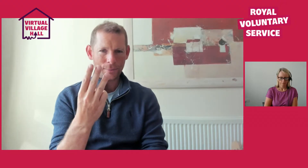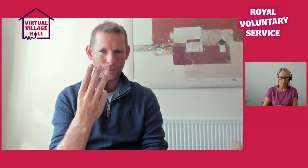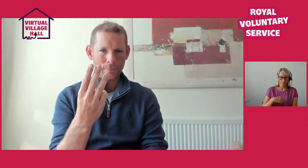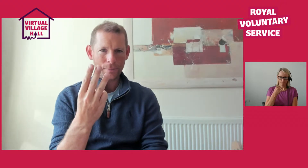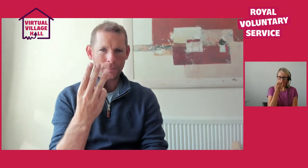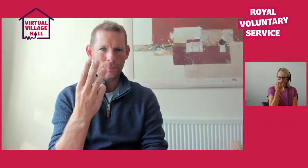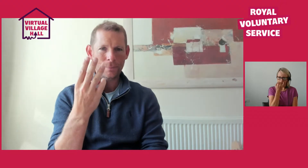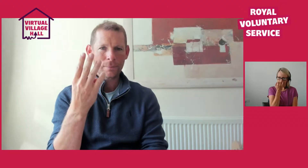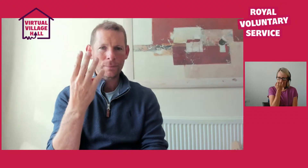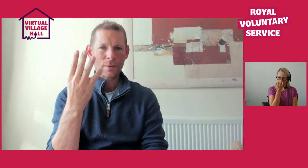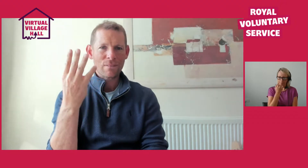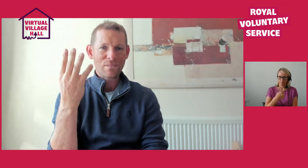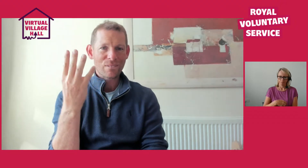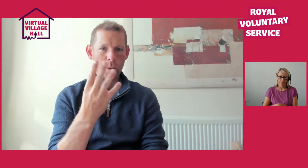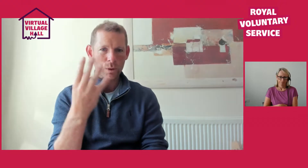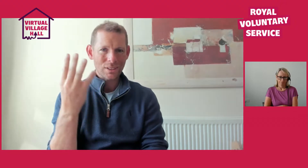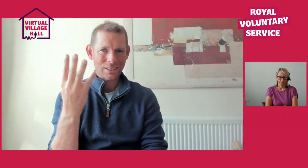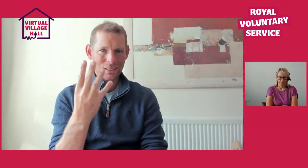13,